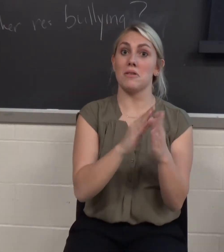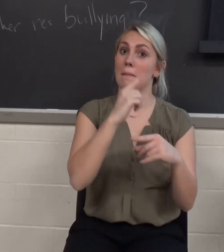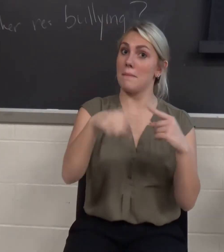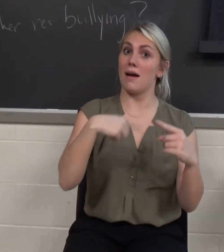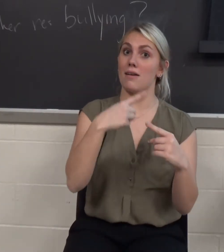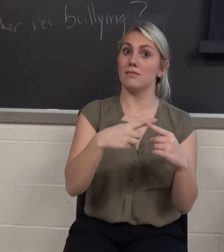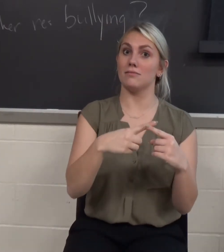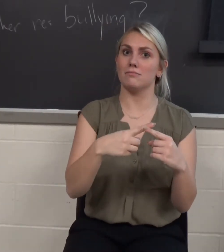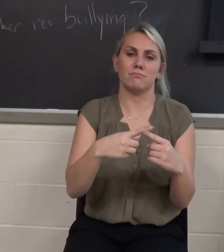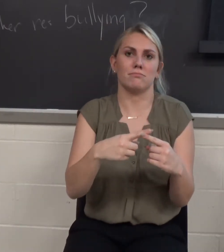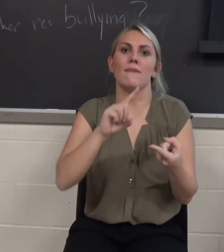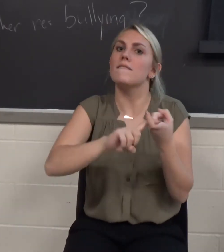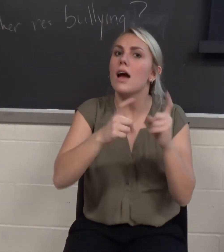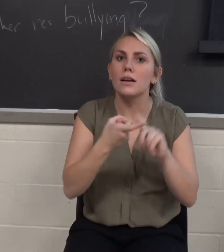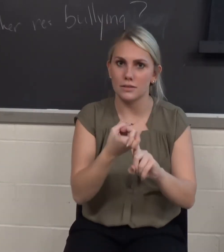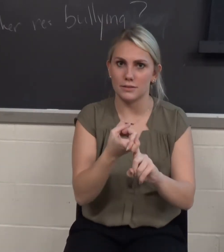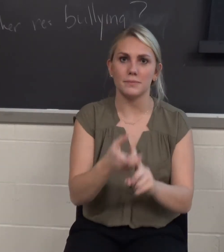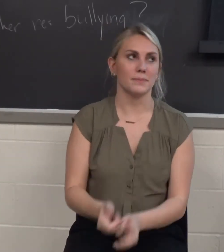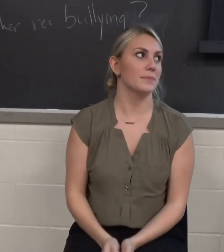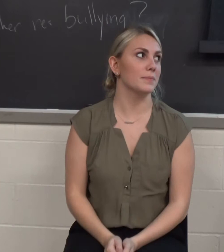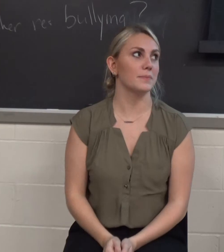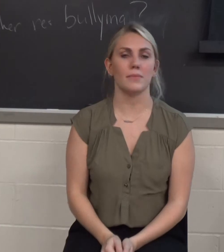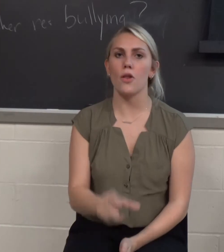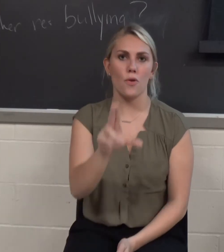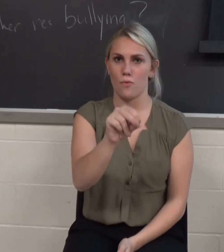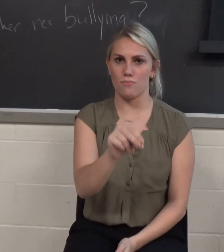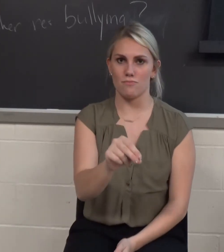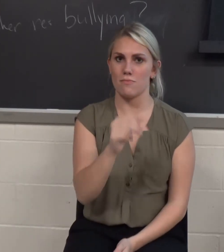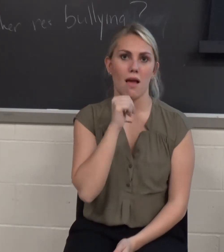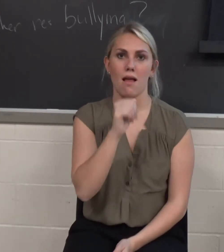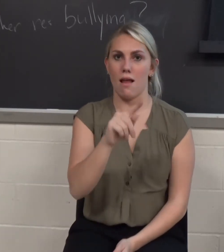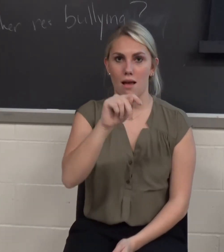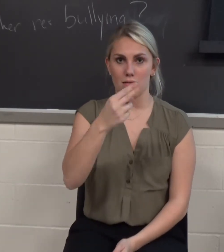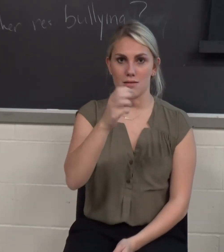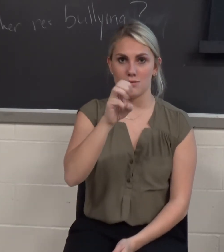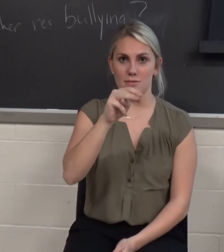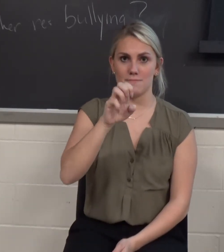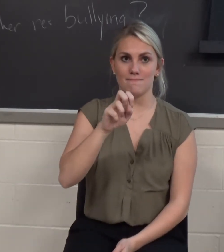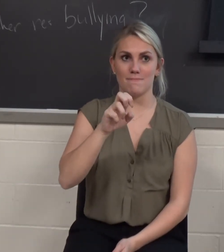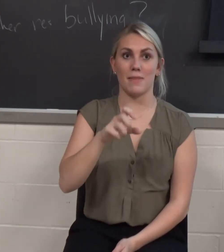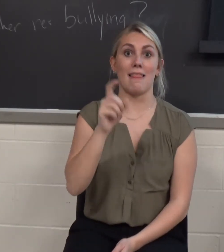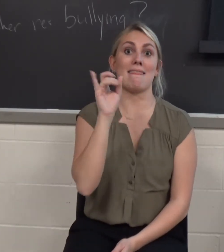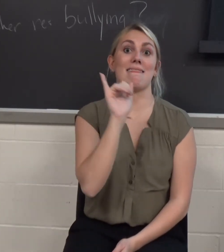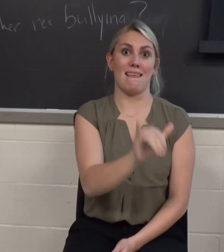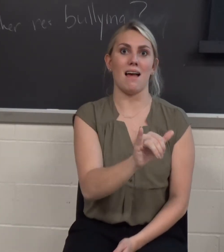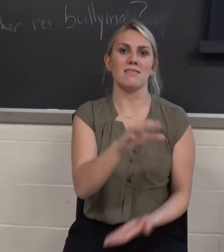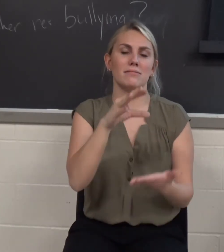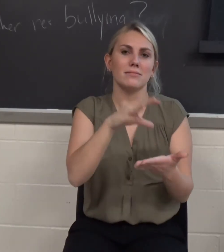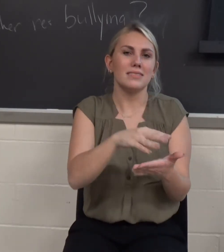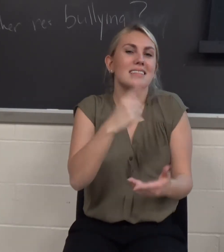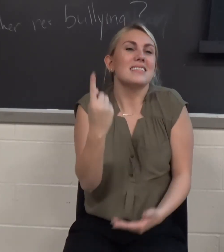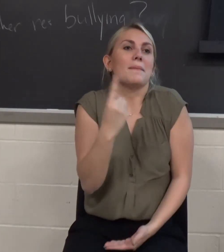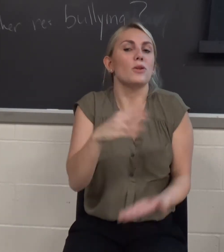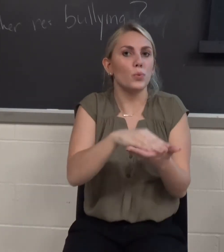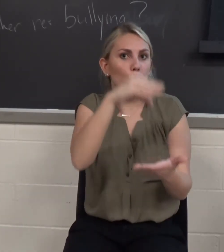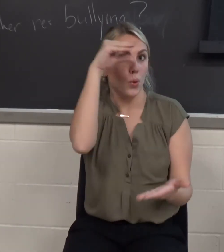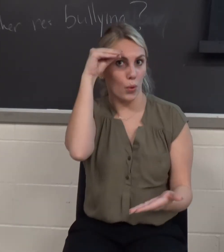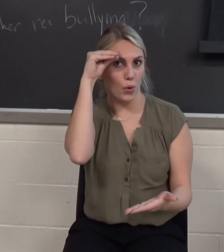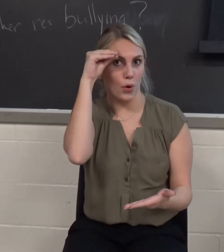No. That's not a theme. Theme is a lesson that you can learn. Like, friends stick with you